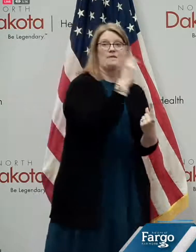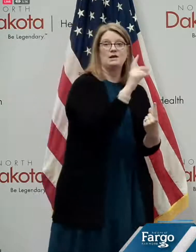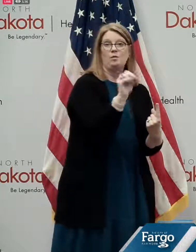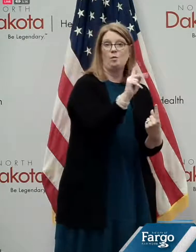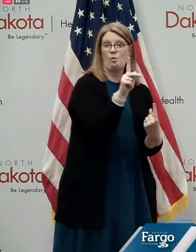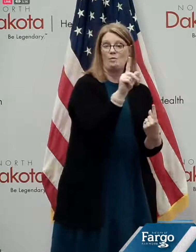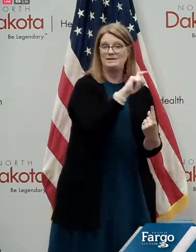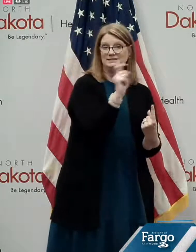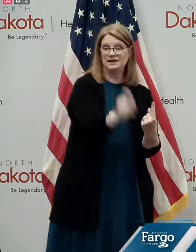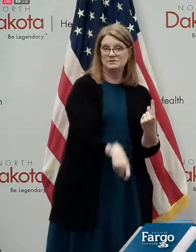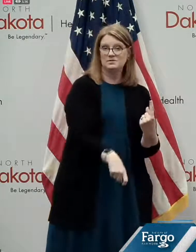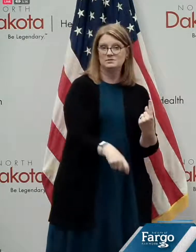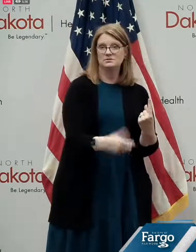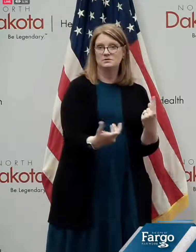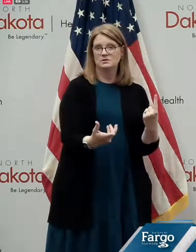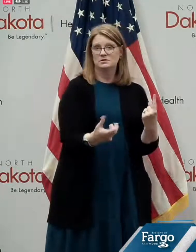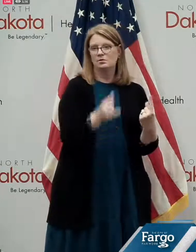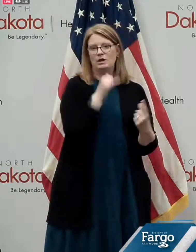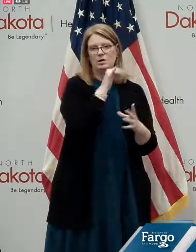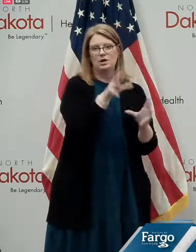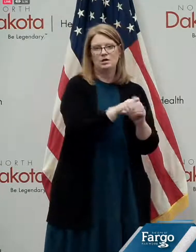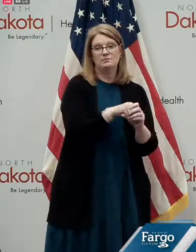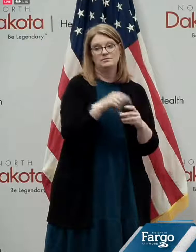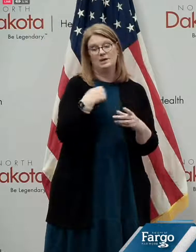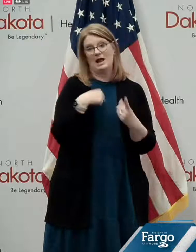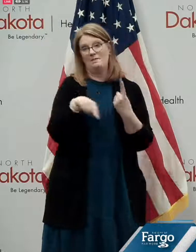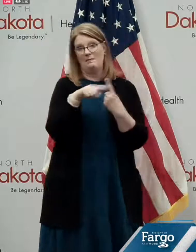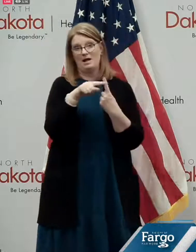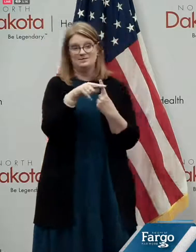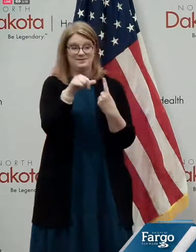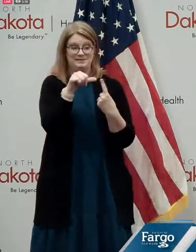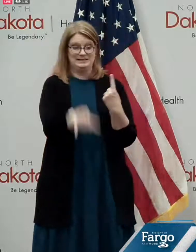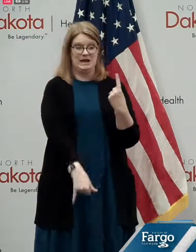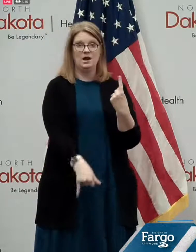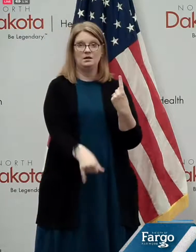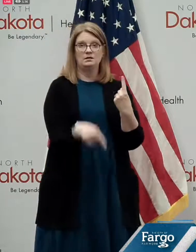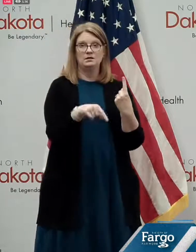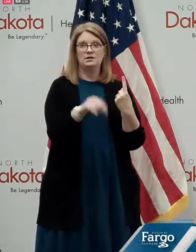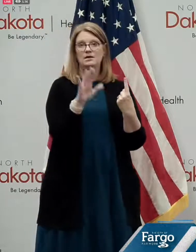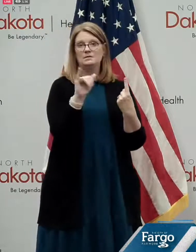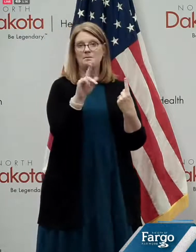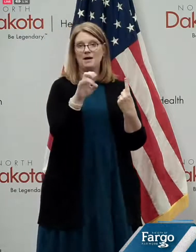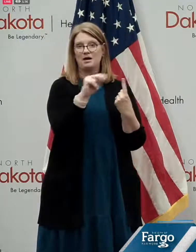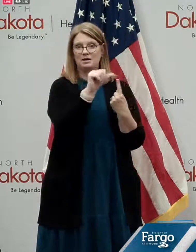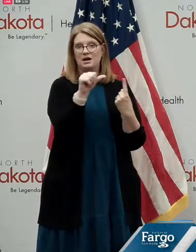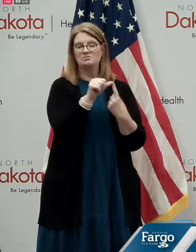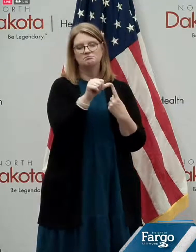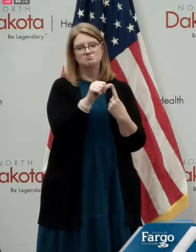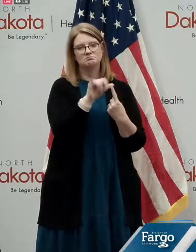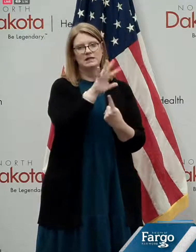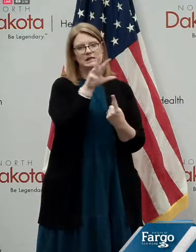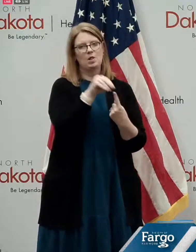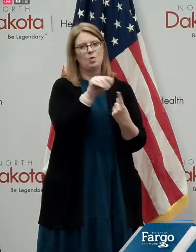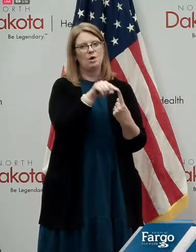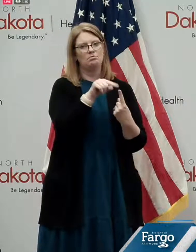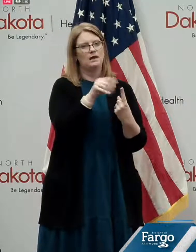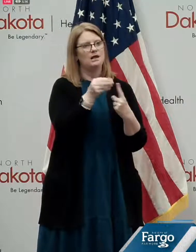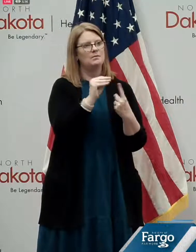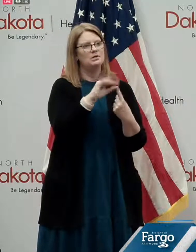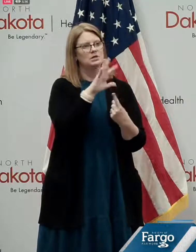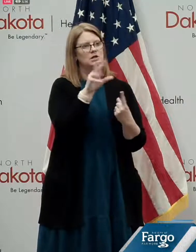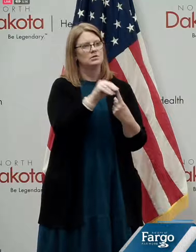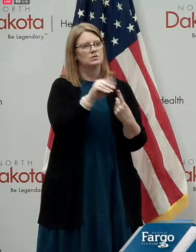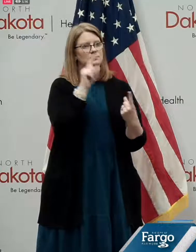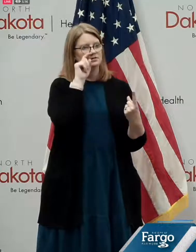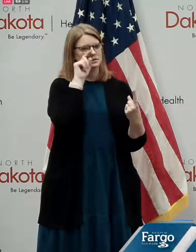or Texas, we don't count them. If they say I'm positive and I'm staying here in the Bakken area, we do count them. So we're working on that, and